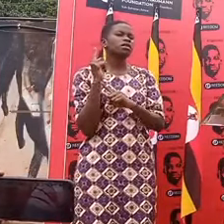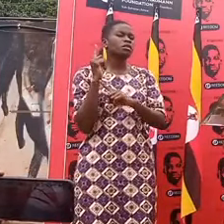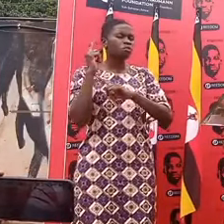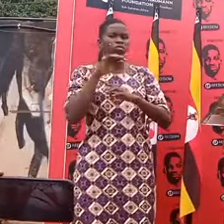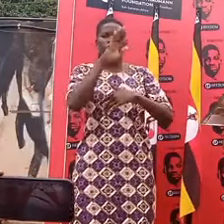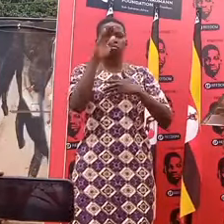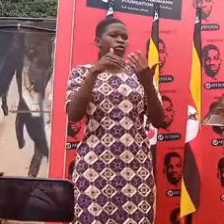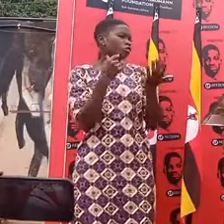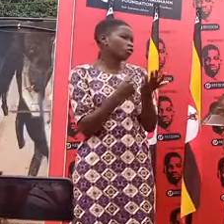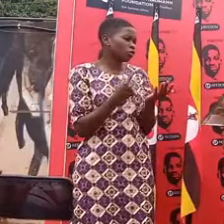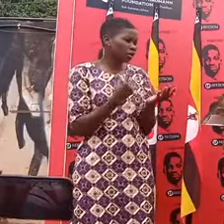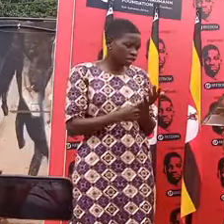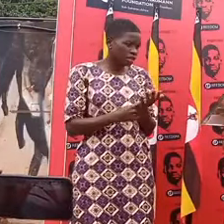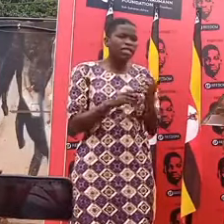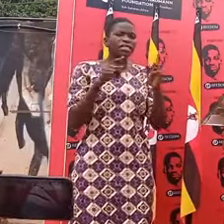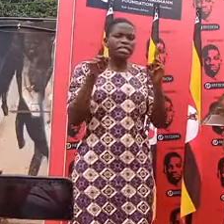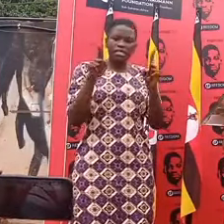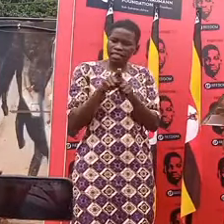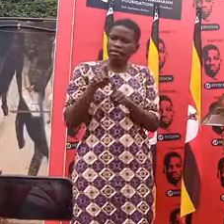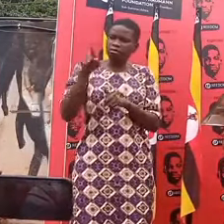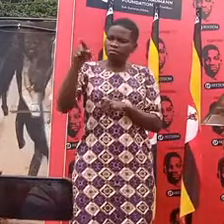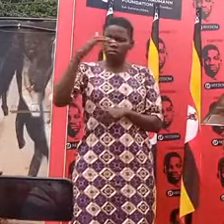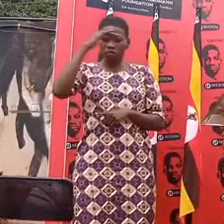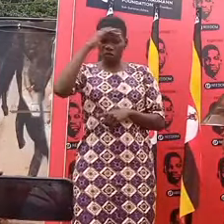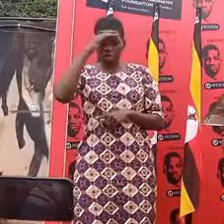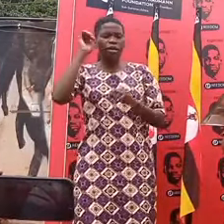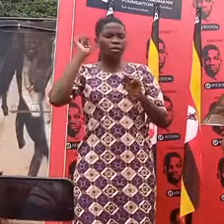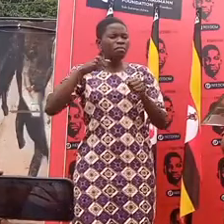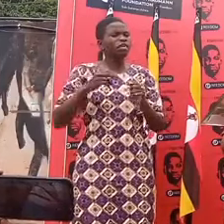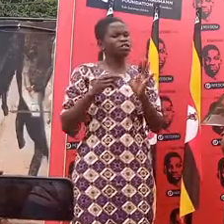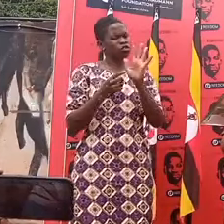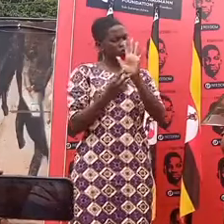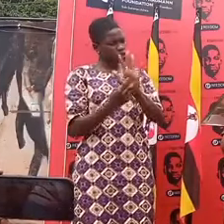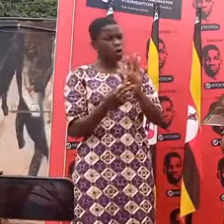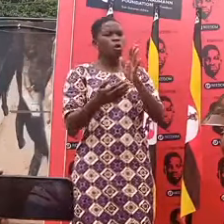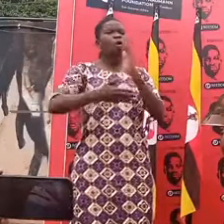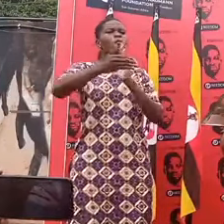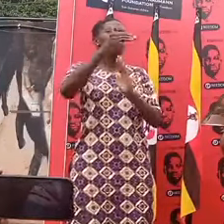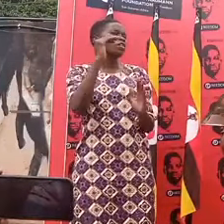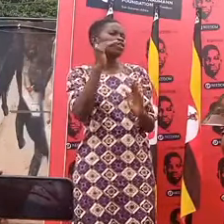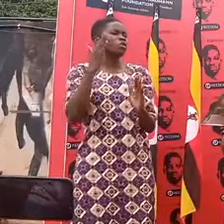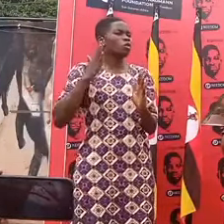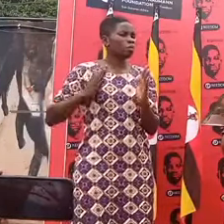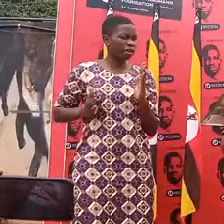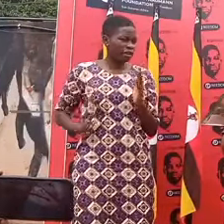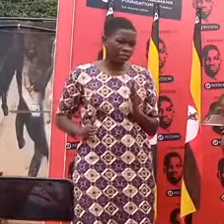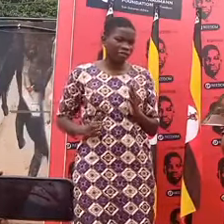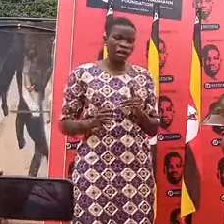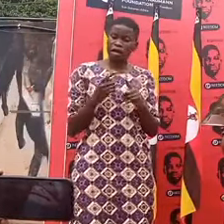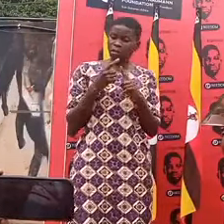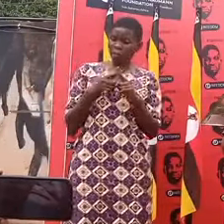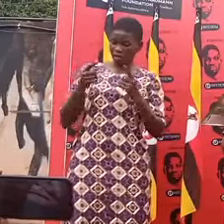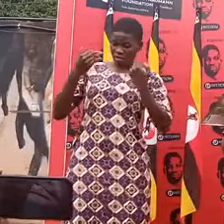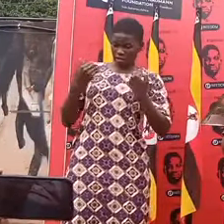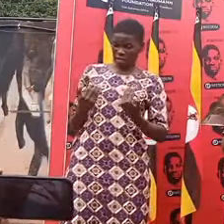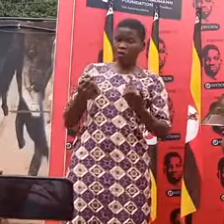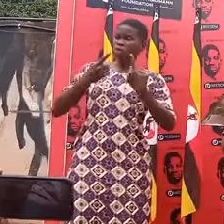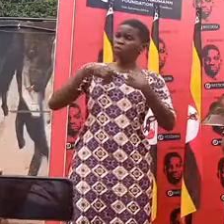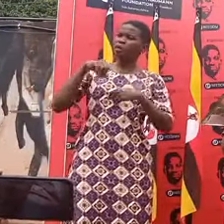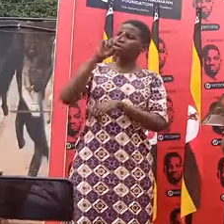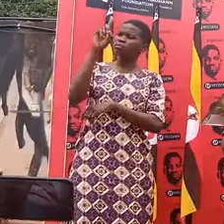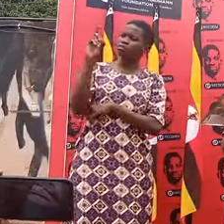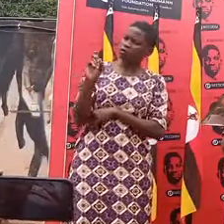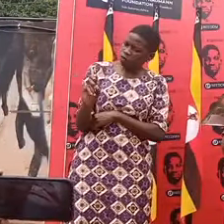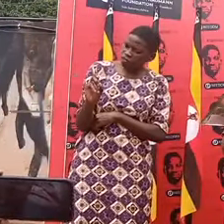In addition, it mandates them to be professional and non-partisan. However, we are right now questioning